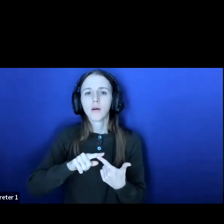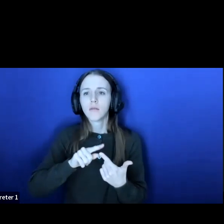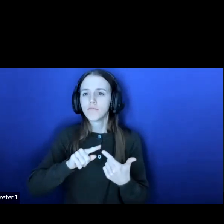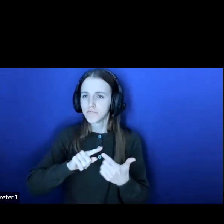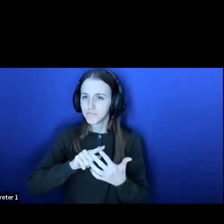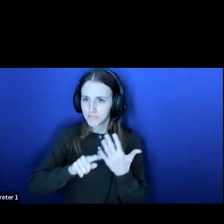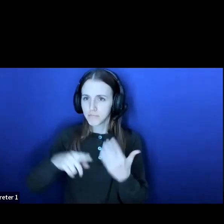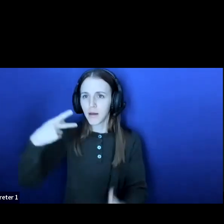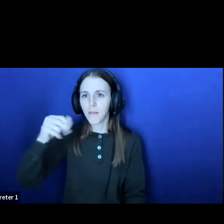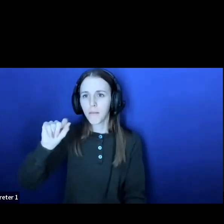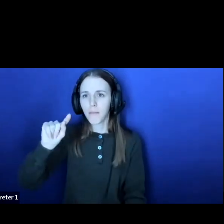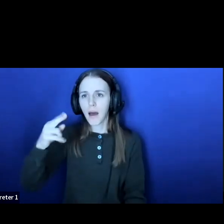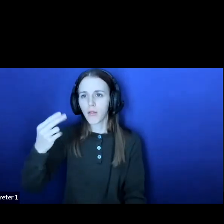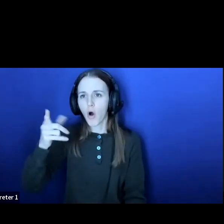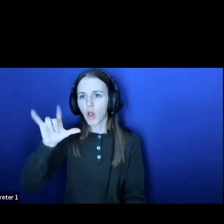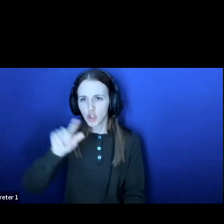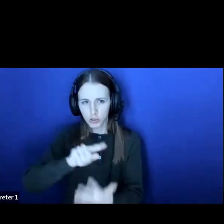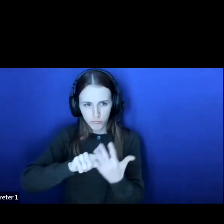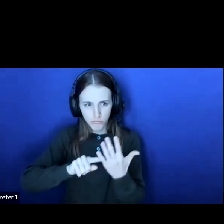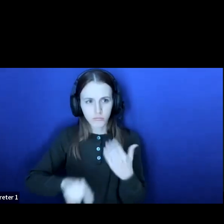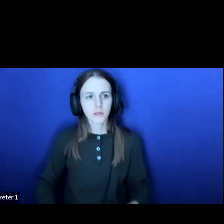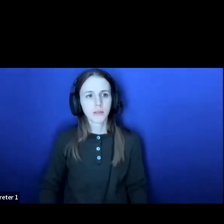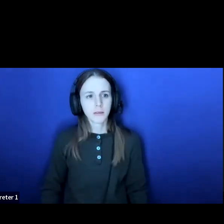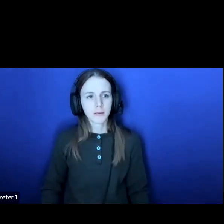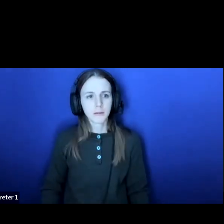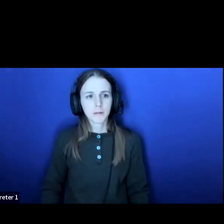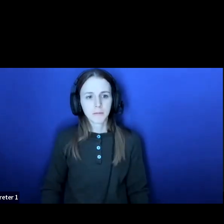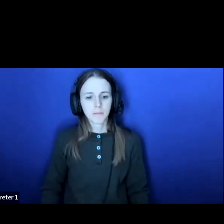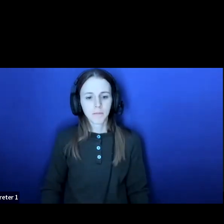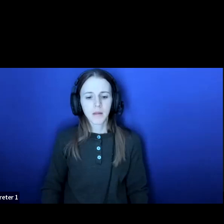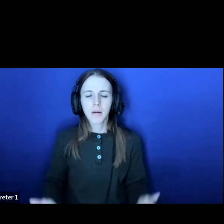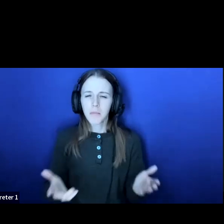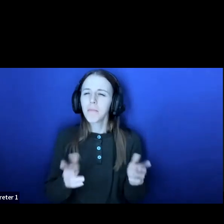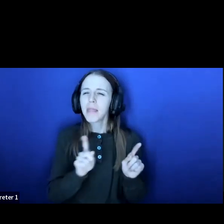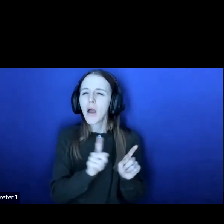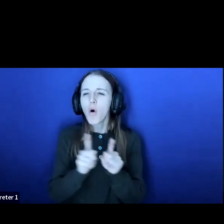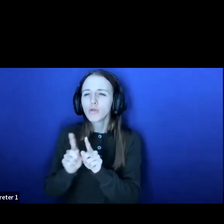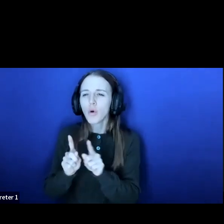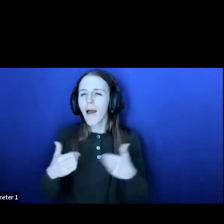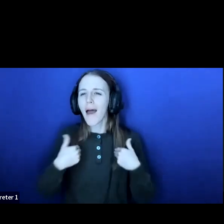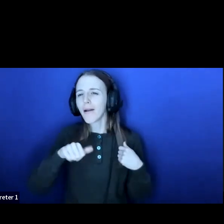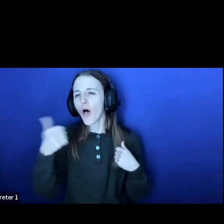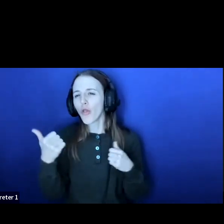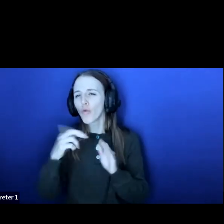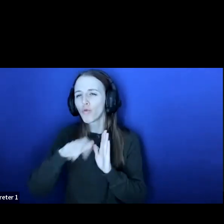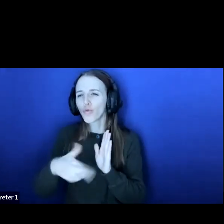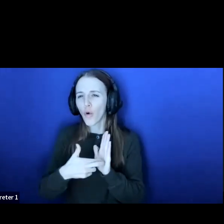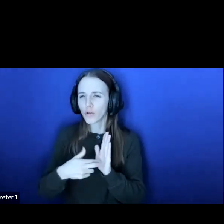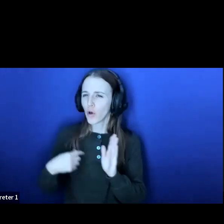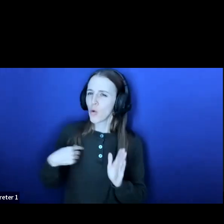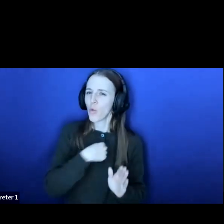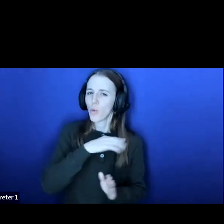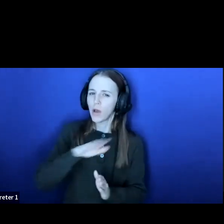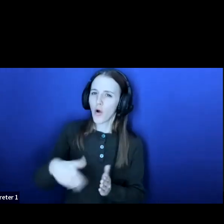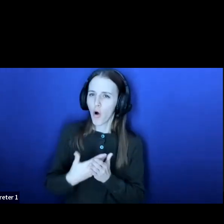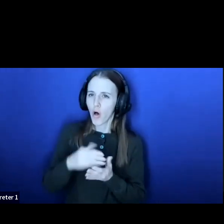Pathology. But they were also wearing a different type of hats. We all were the part of health